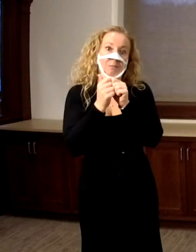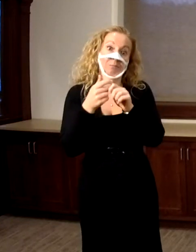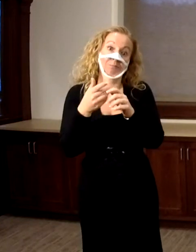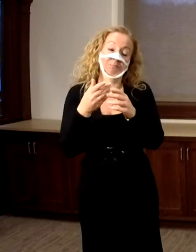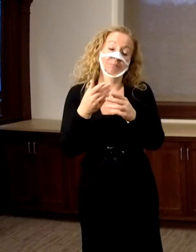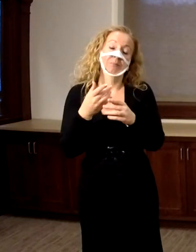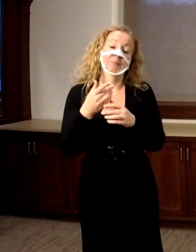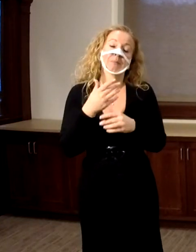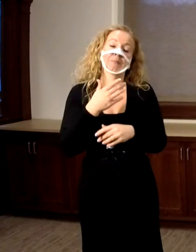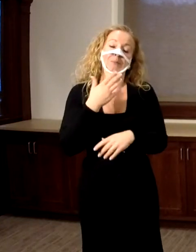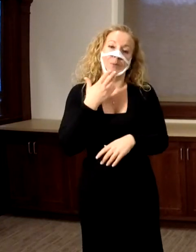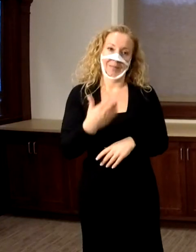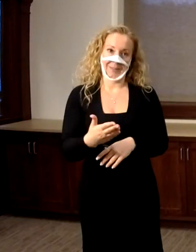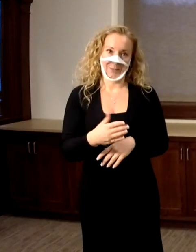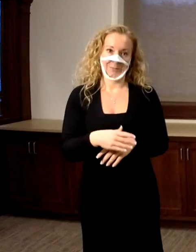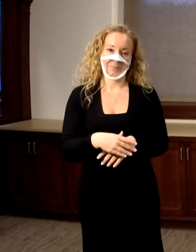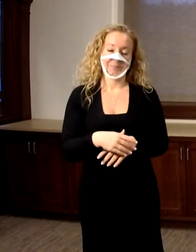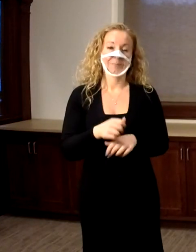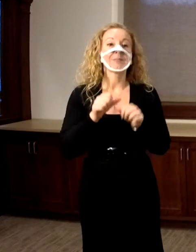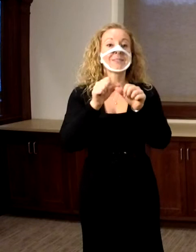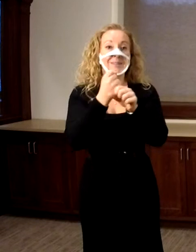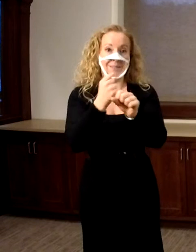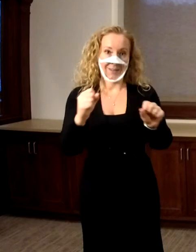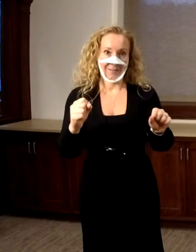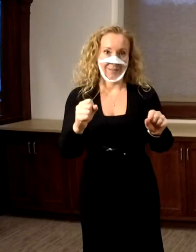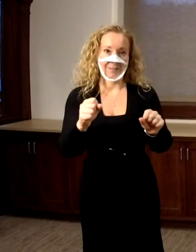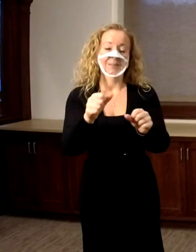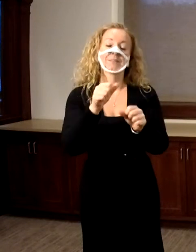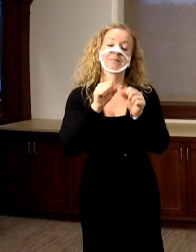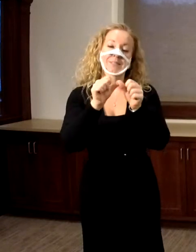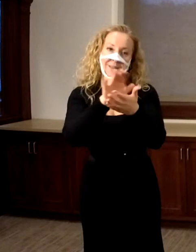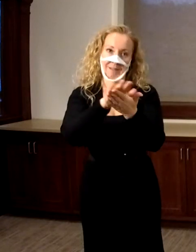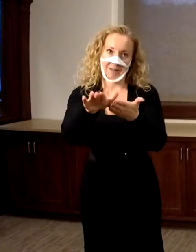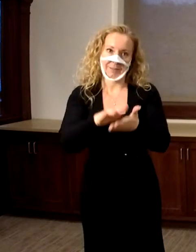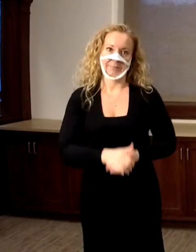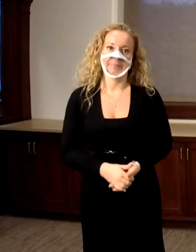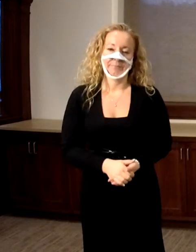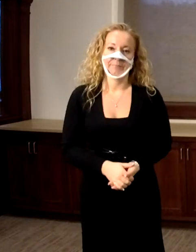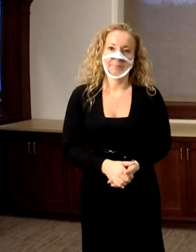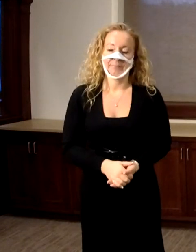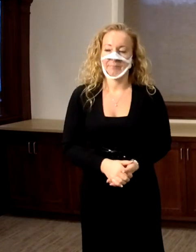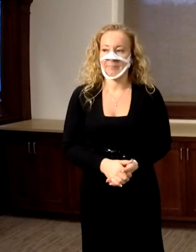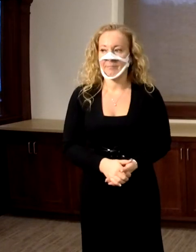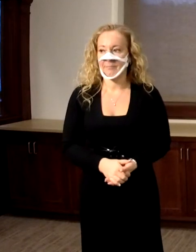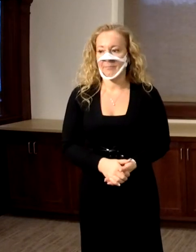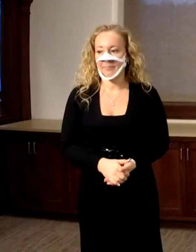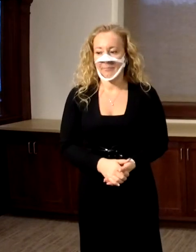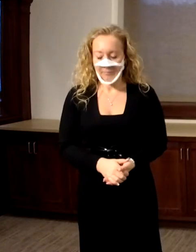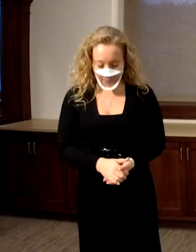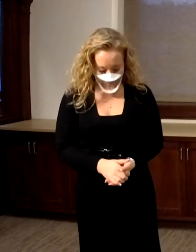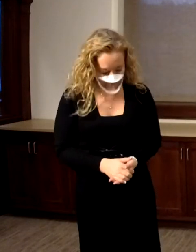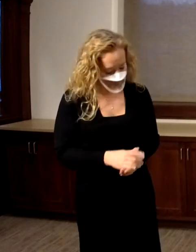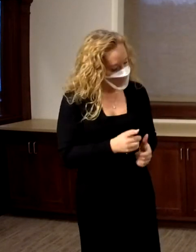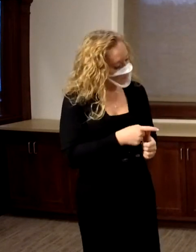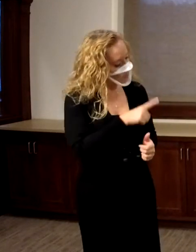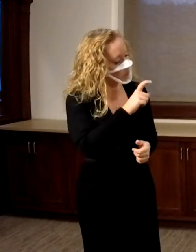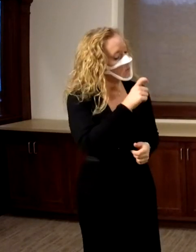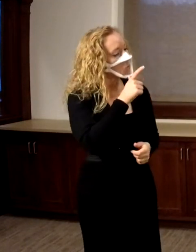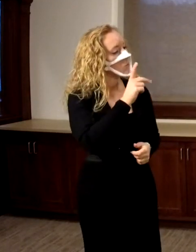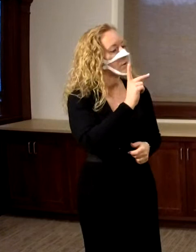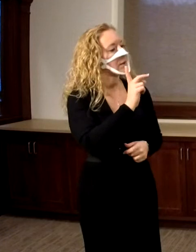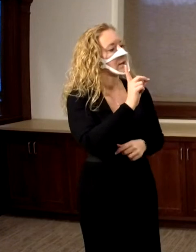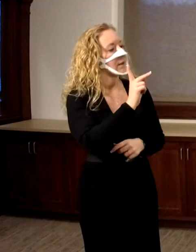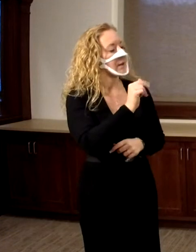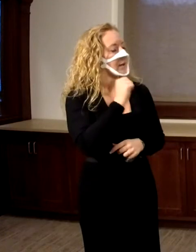remember to stay safe and to be kind. This This first question is from